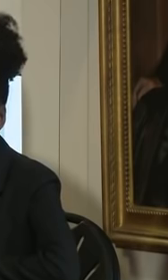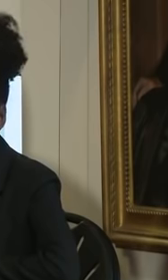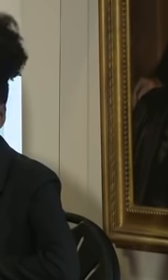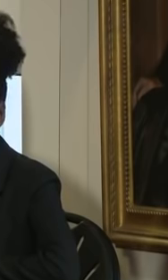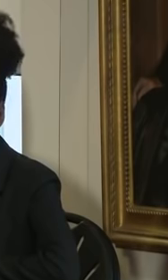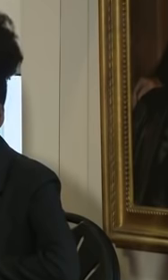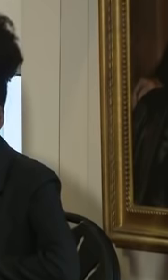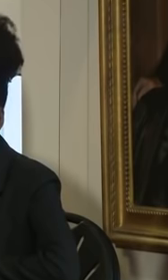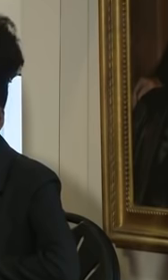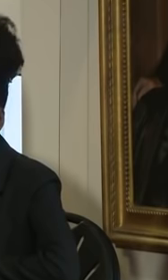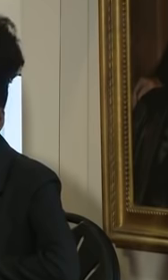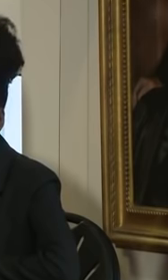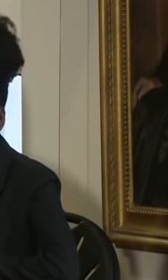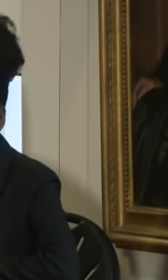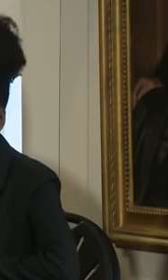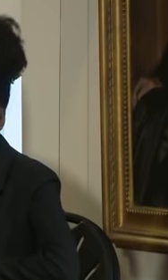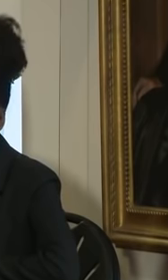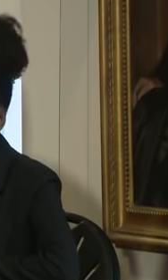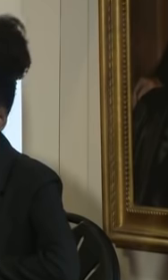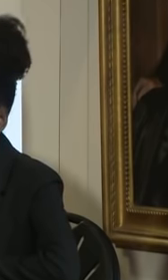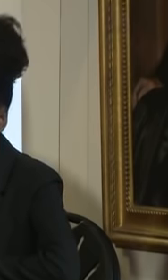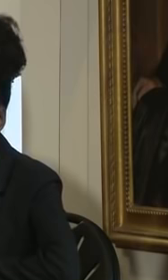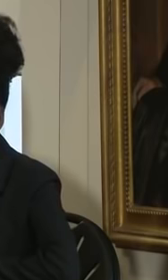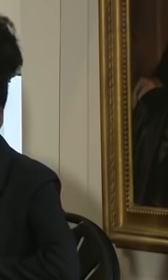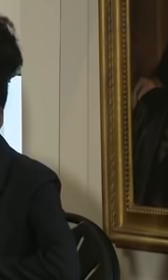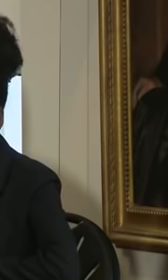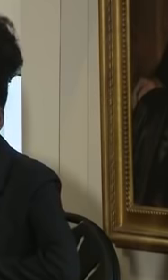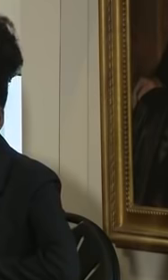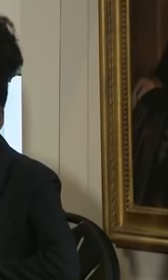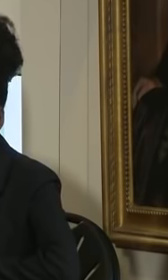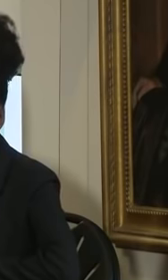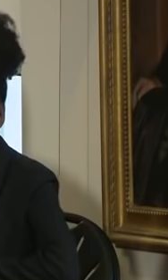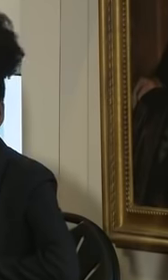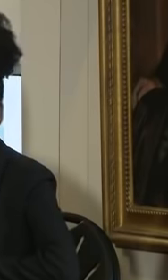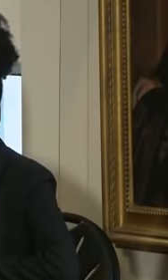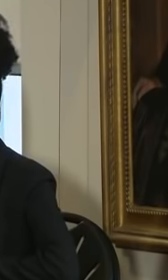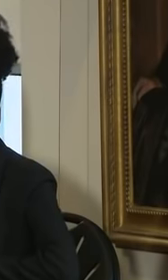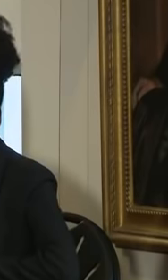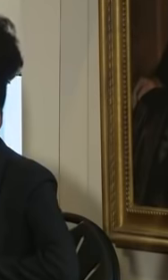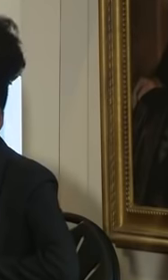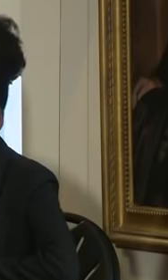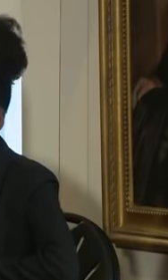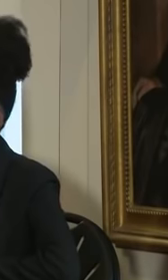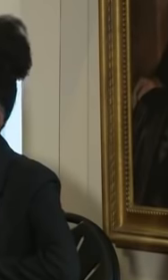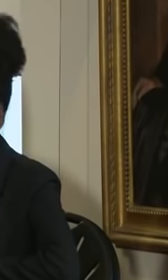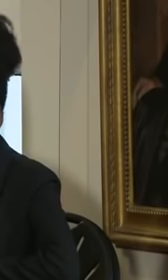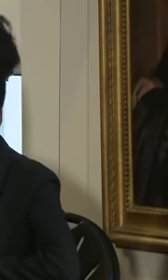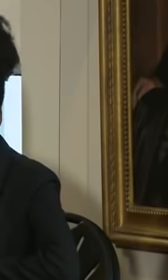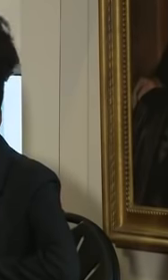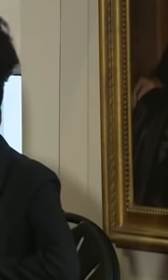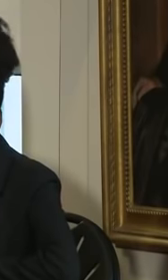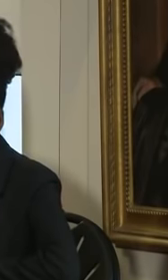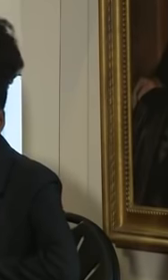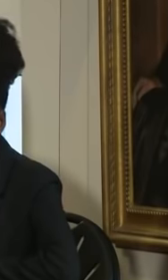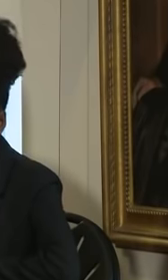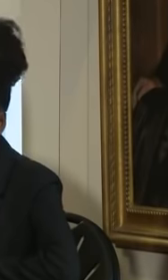in place for students with disabilities and those who may not have access to internet services, as well as students who call their campus community